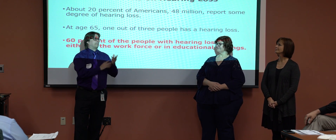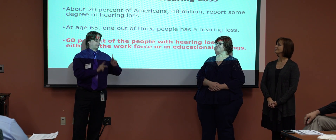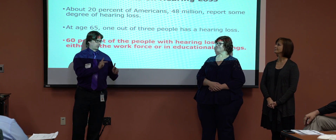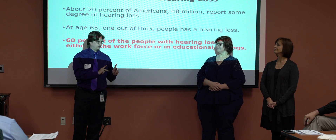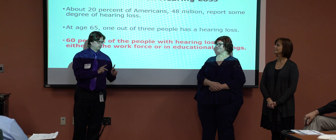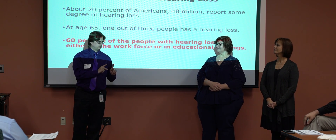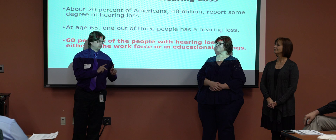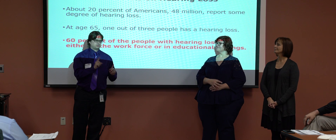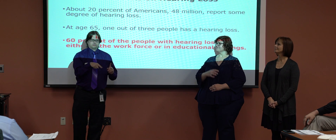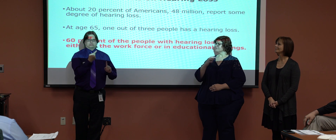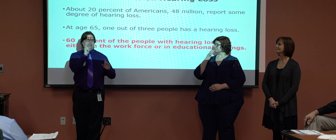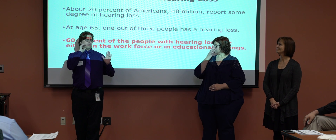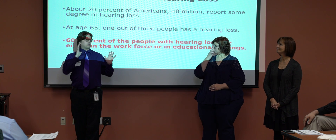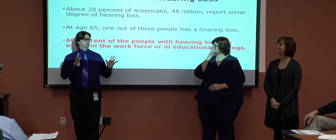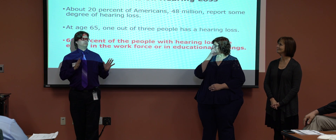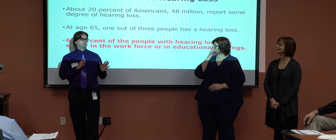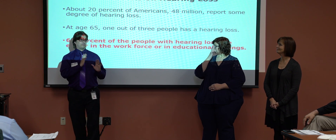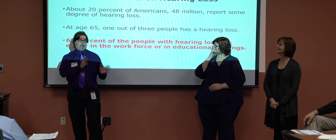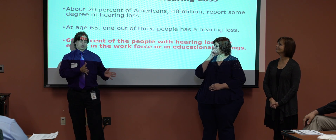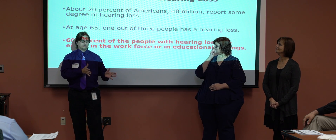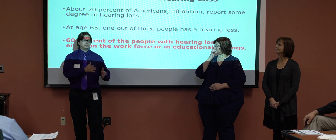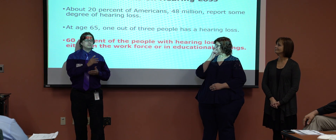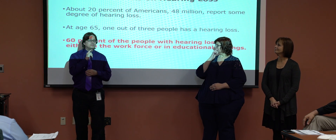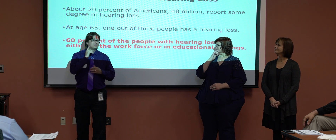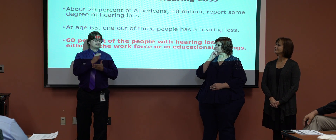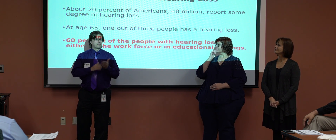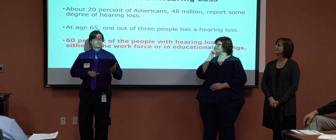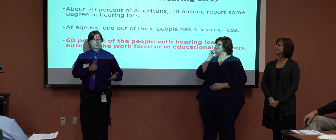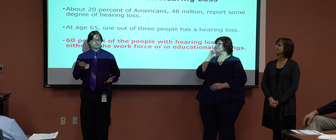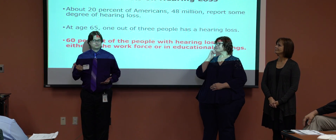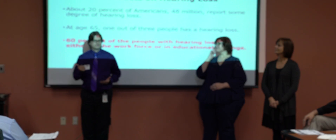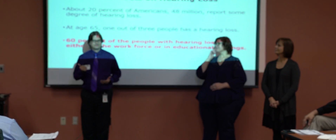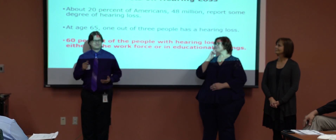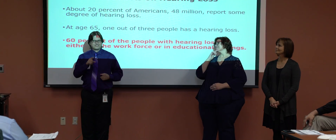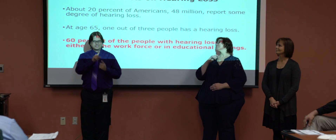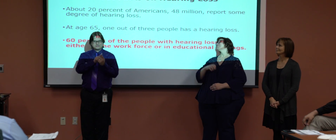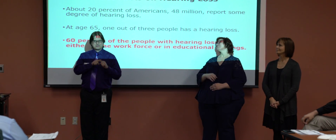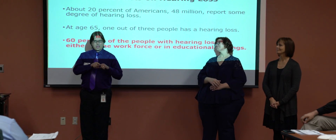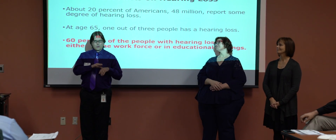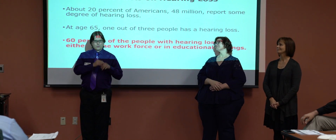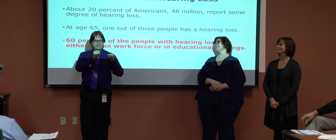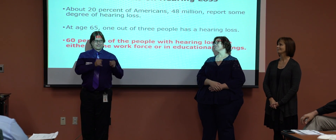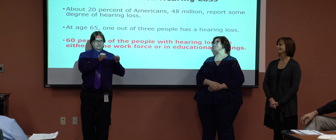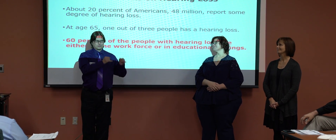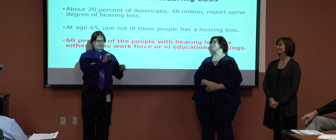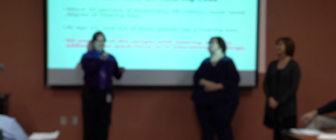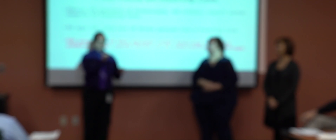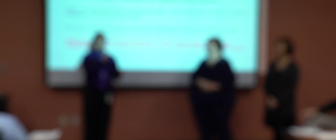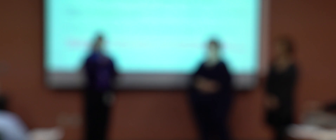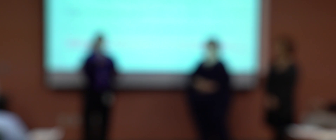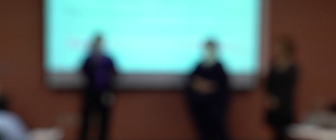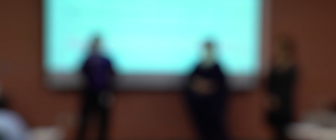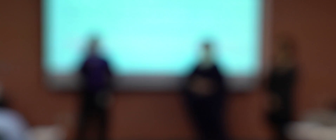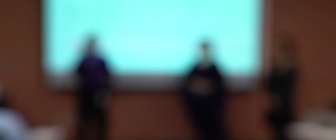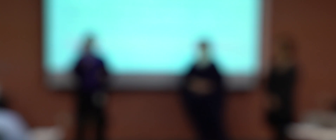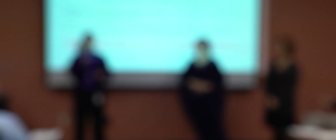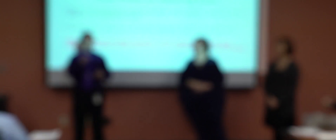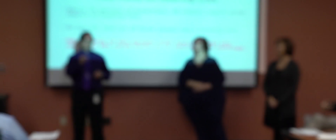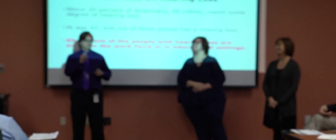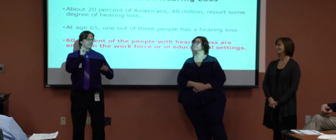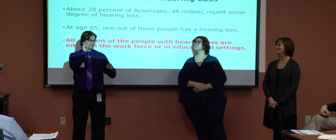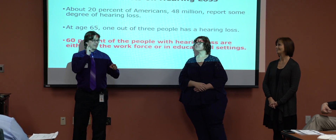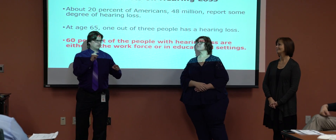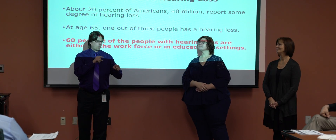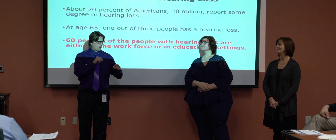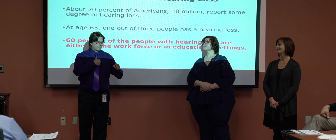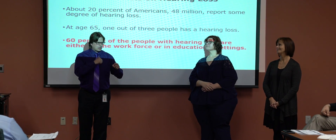need. And it's that easy for some people, I guess. But for others, not so much. And that's going to